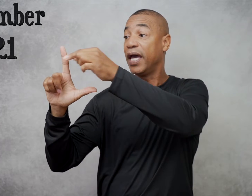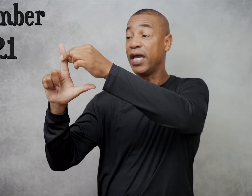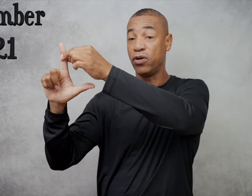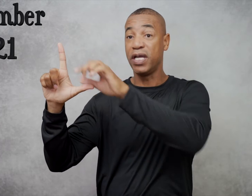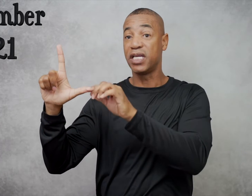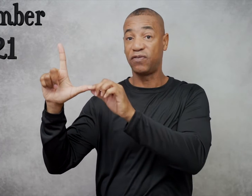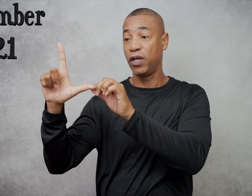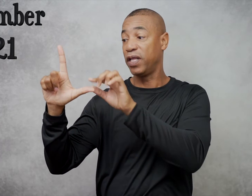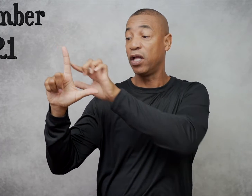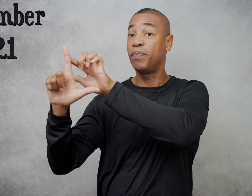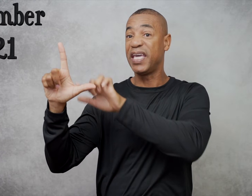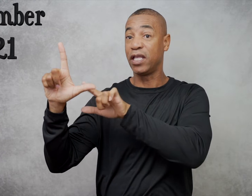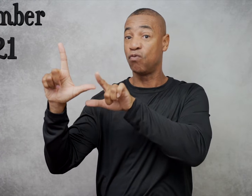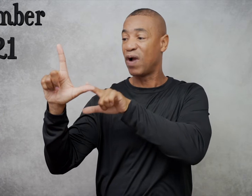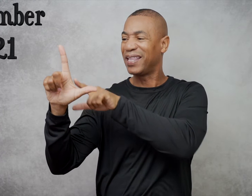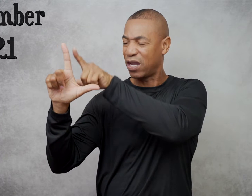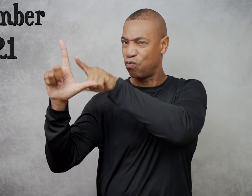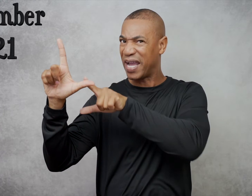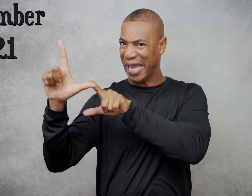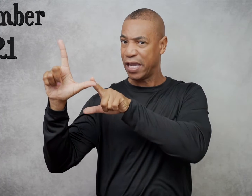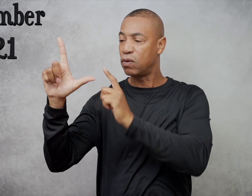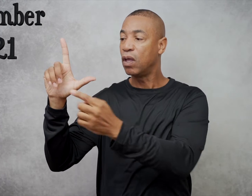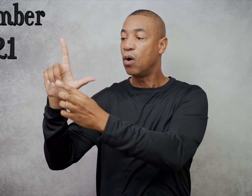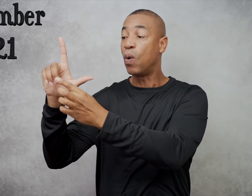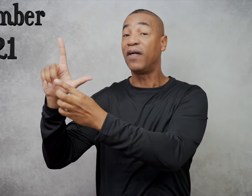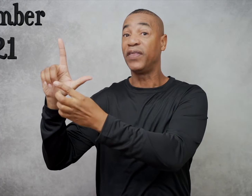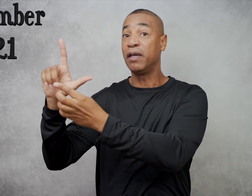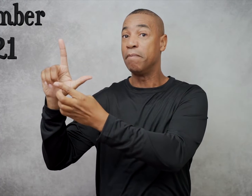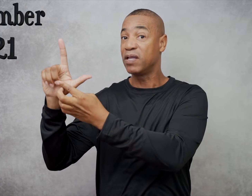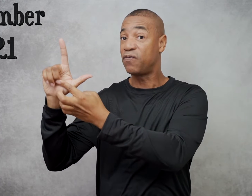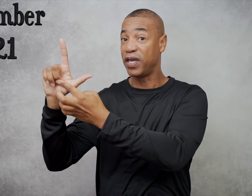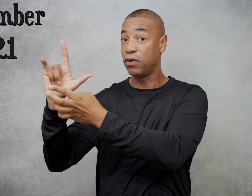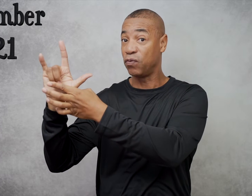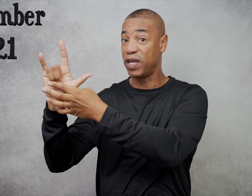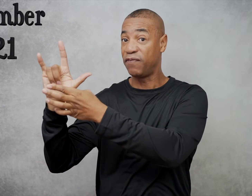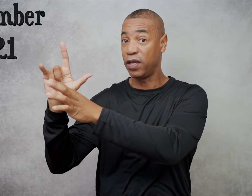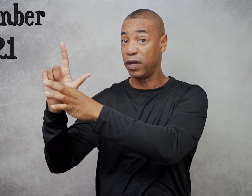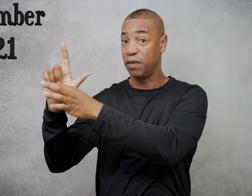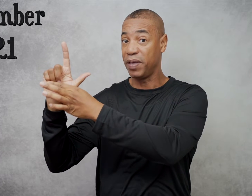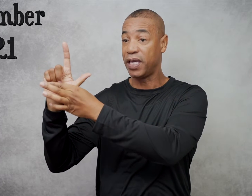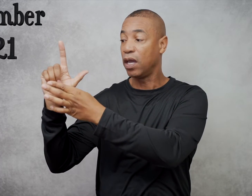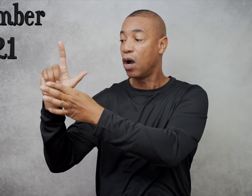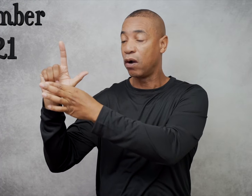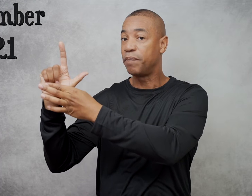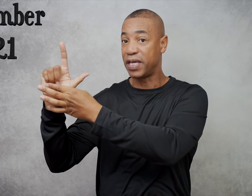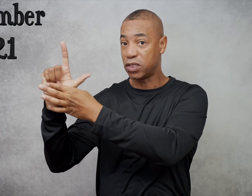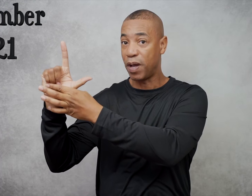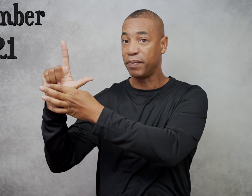and your index finger, and they'll be in like a right angle, while the middle finger, the ring finger, and the pinky are up against the palm of the